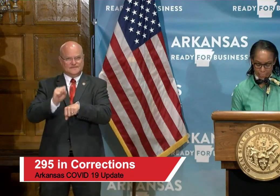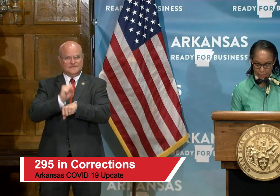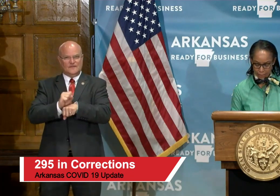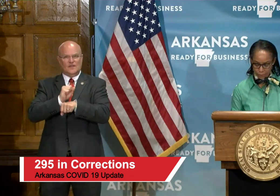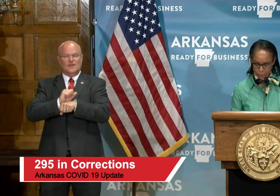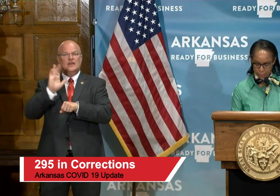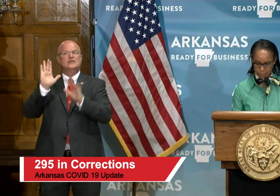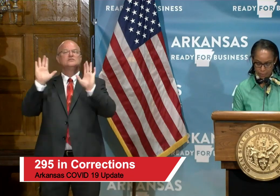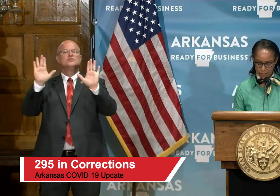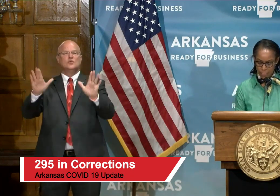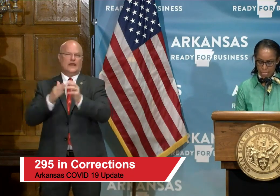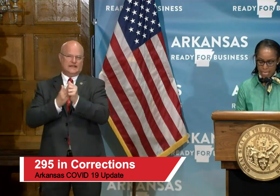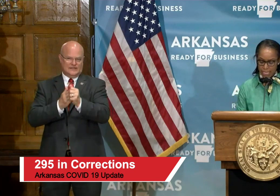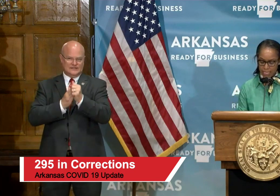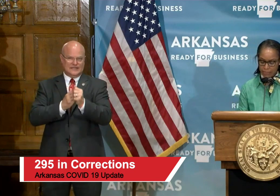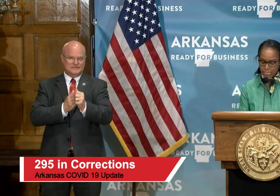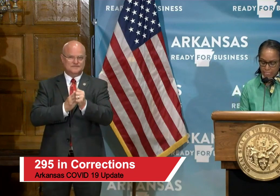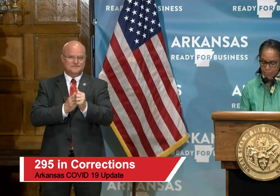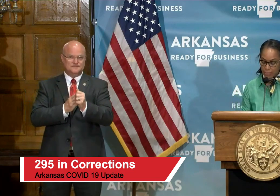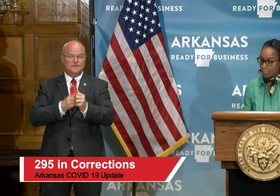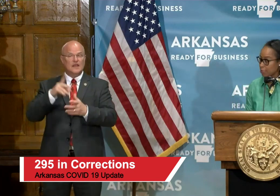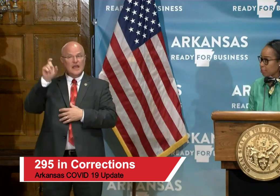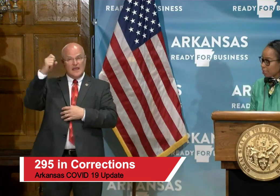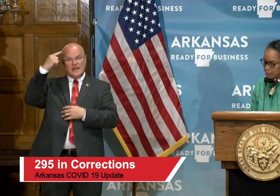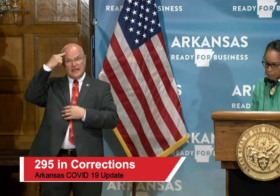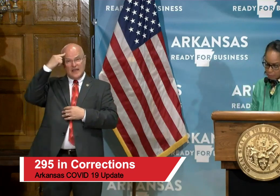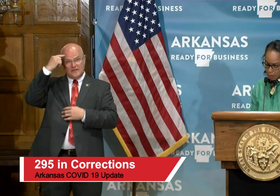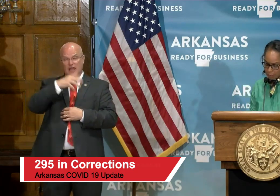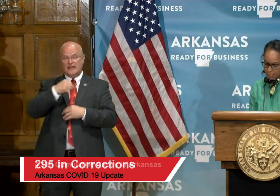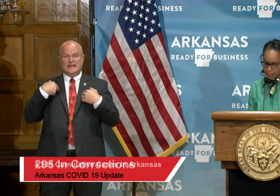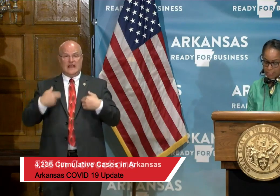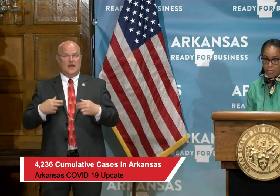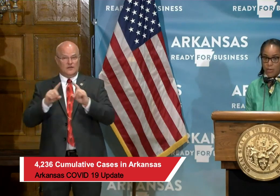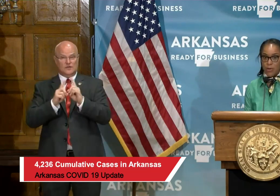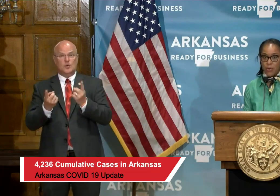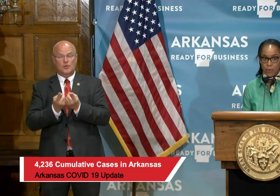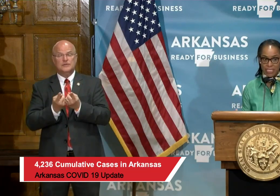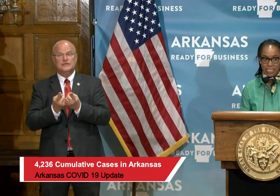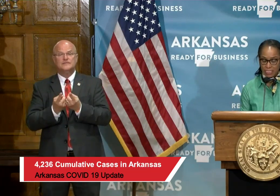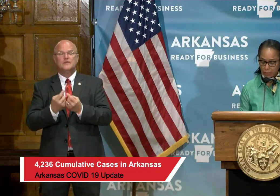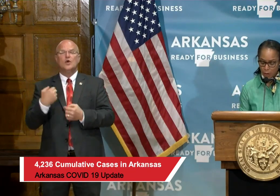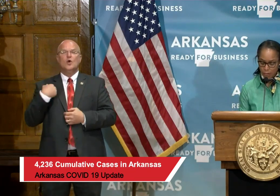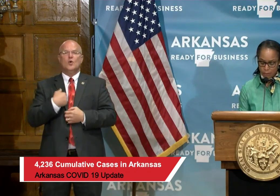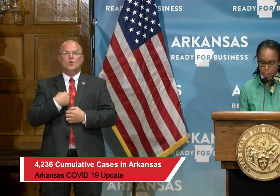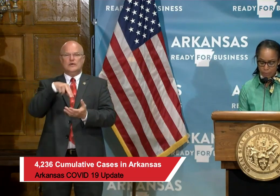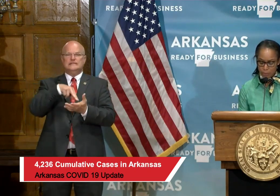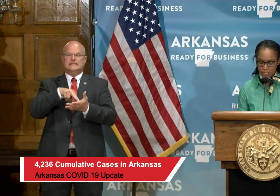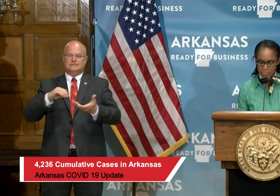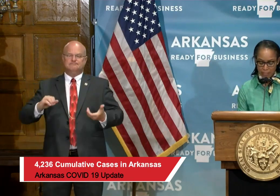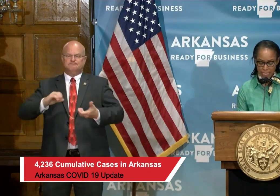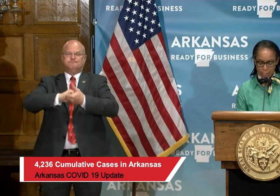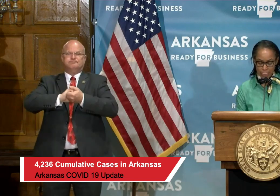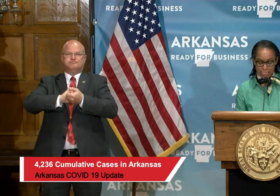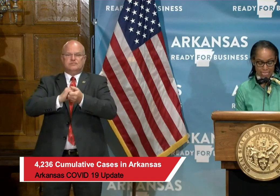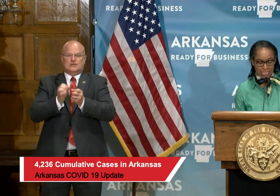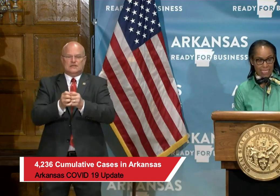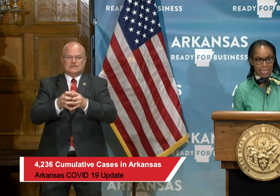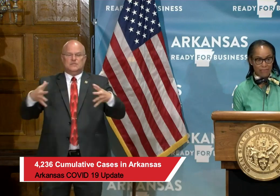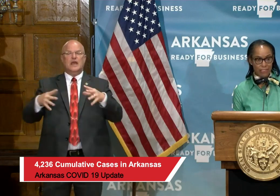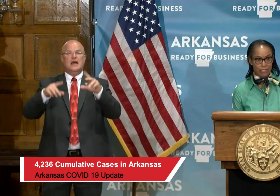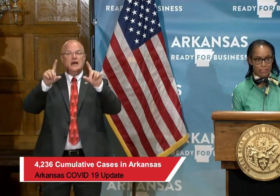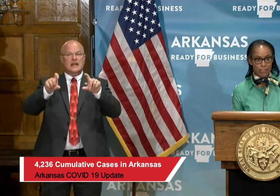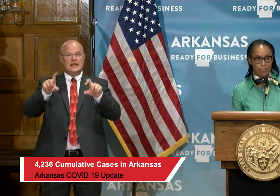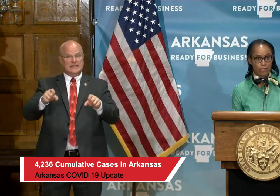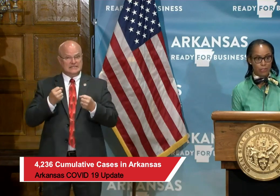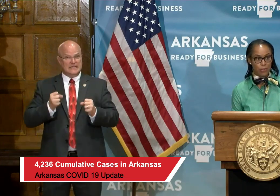under his great leadership. And Governor Hutchinson and to the Health Department, we stand in partnership to expand our